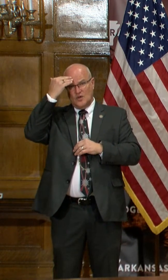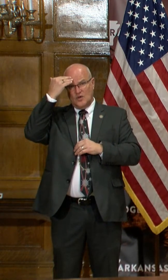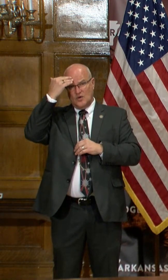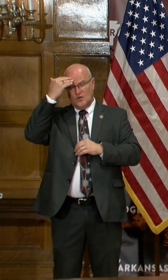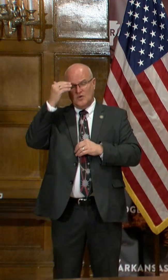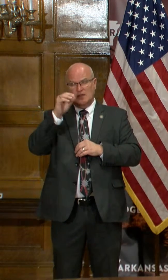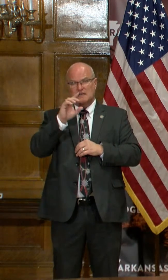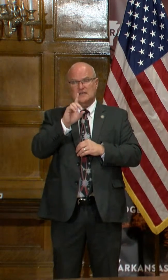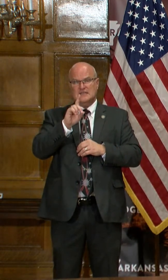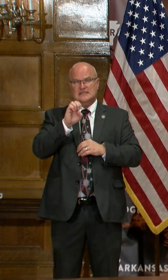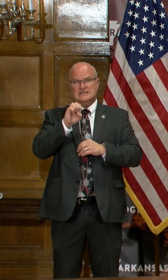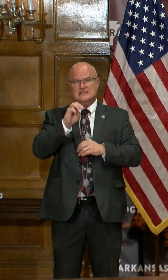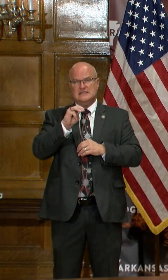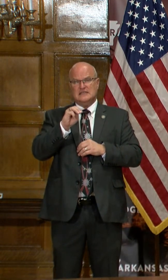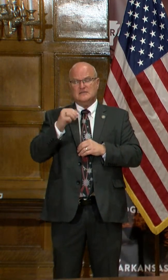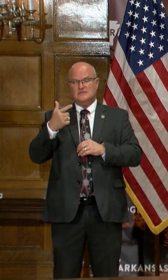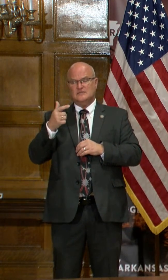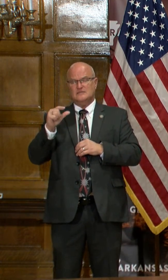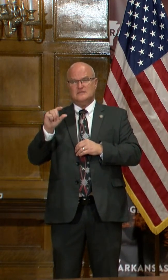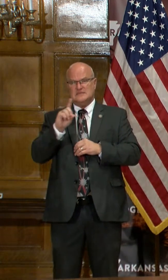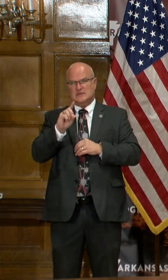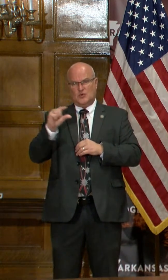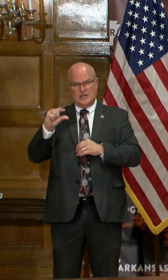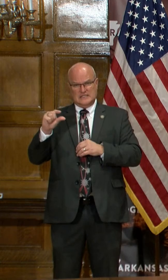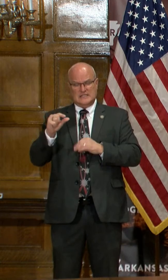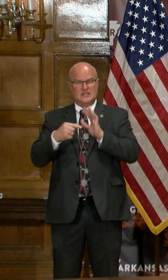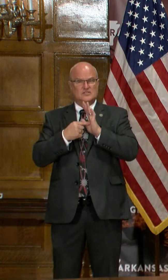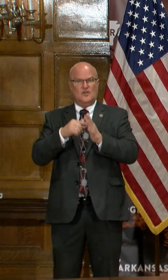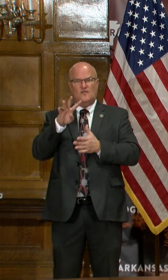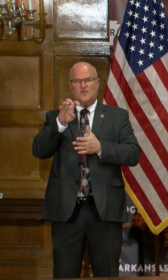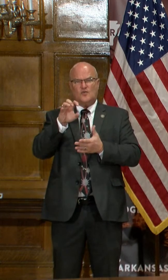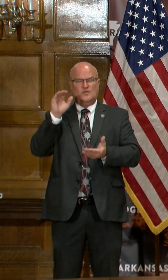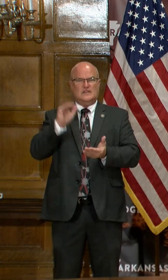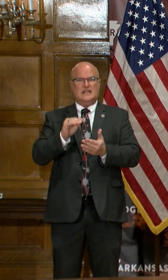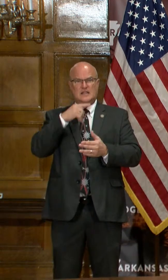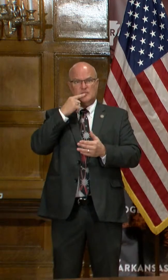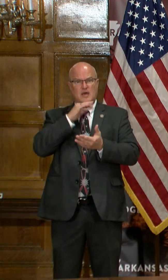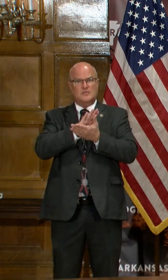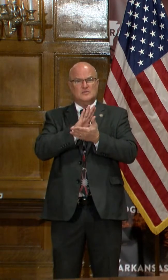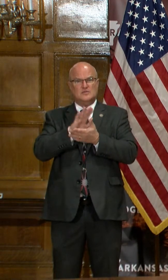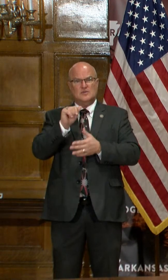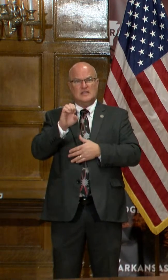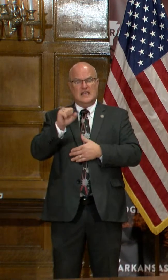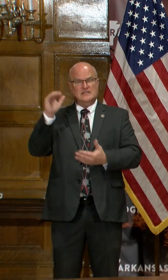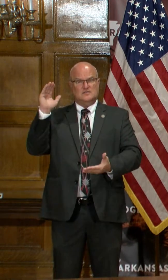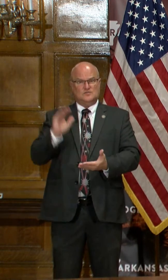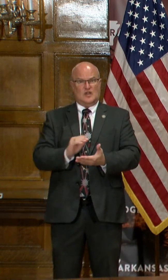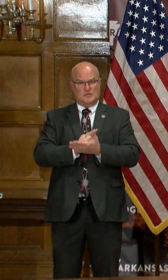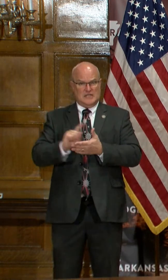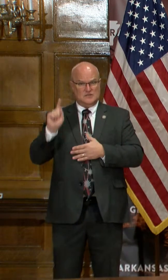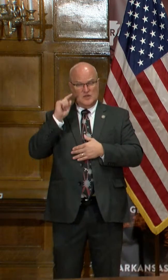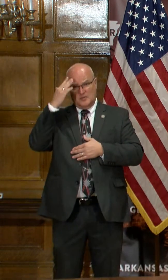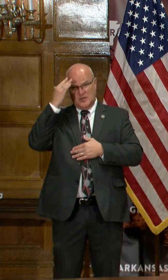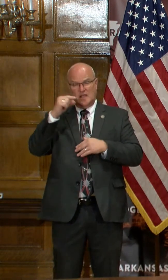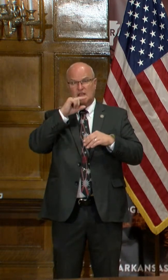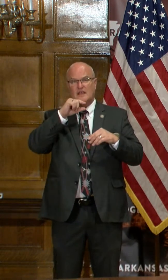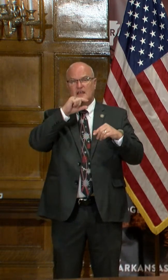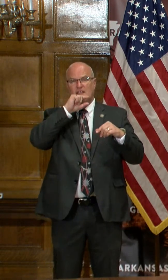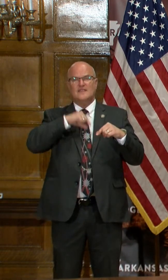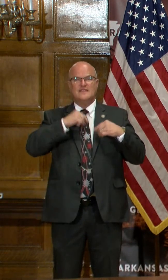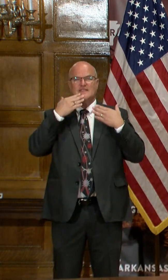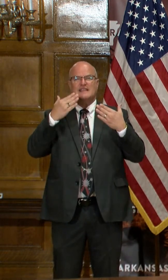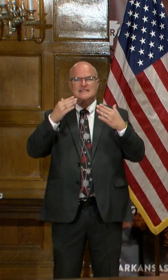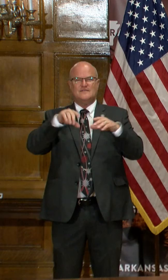Gazette showed that 400 less public schools cases dropped last week because of the Thanksgiving